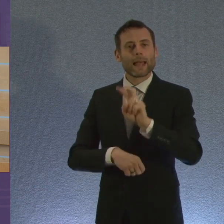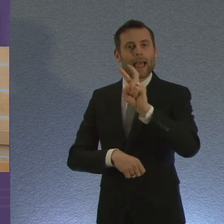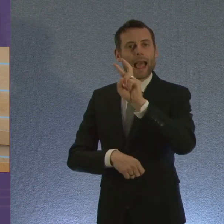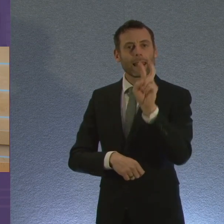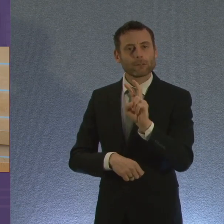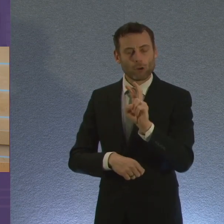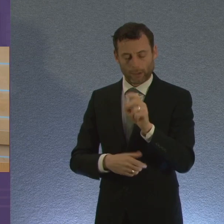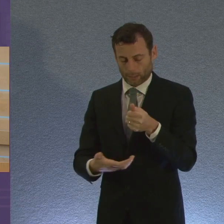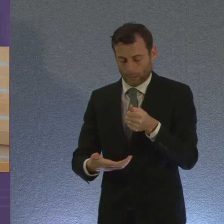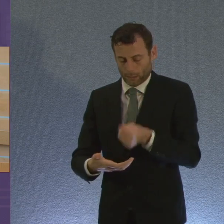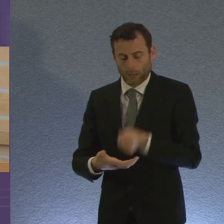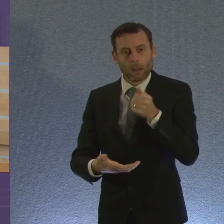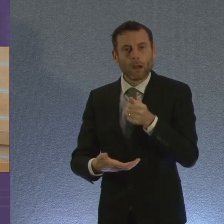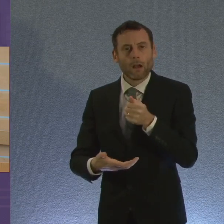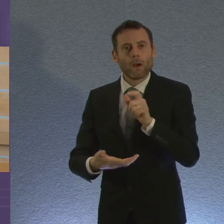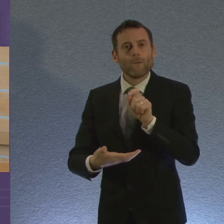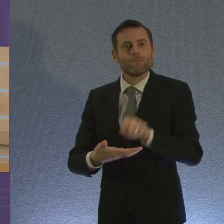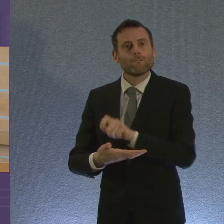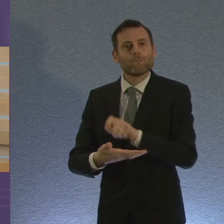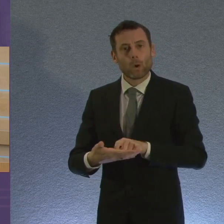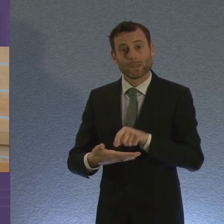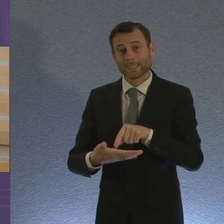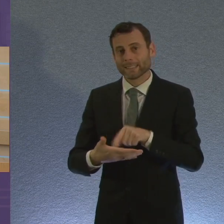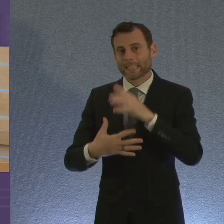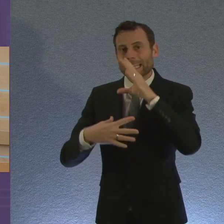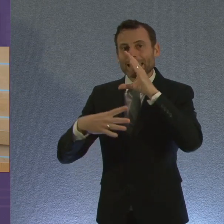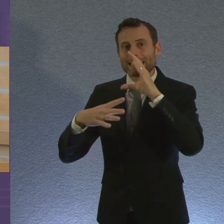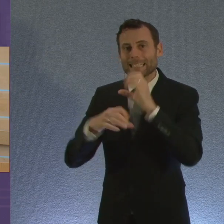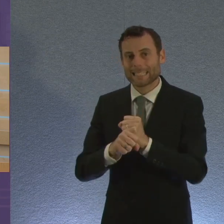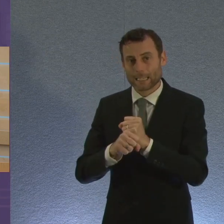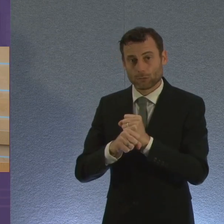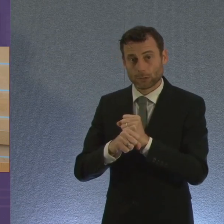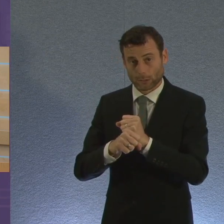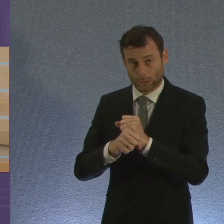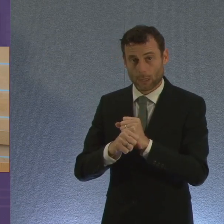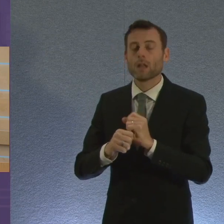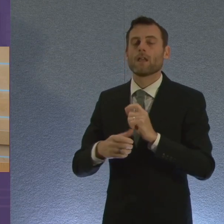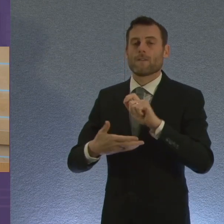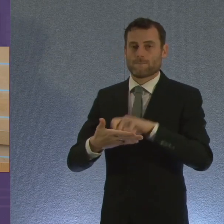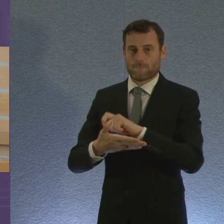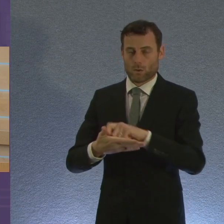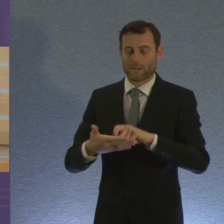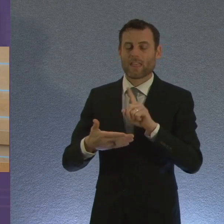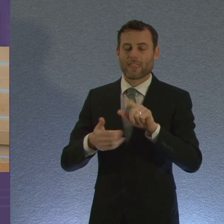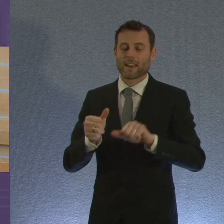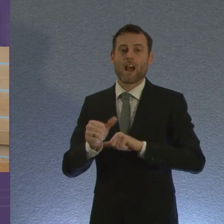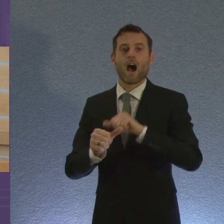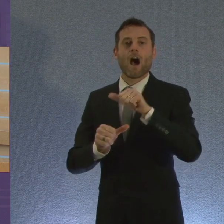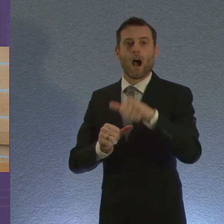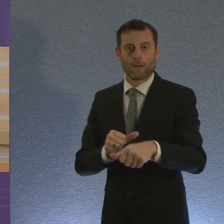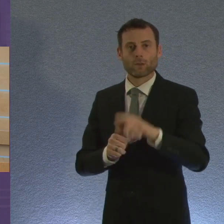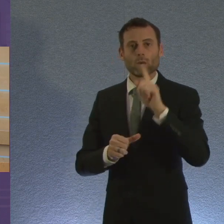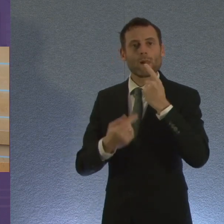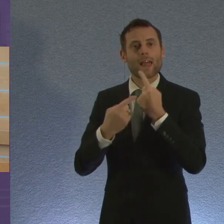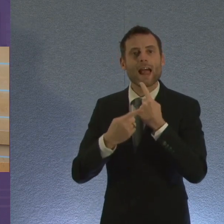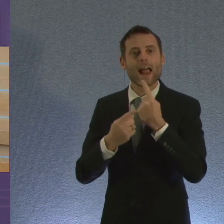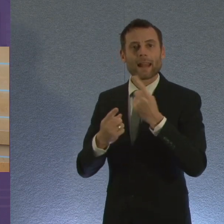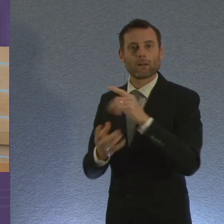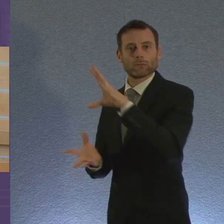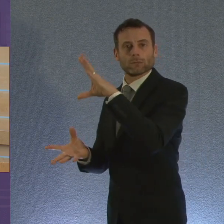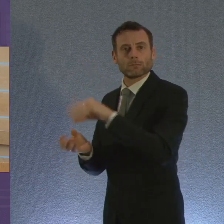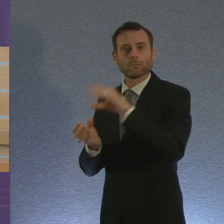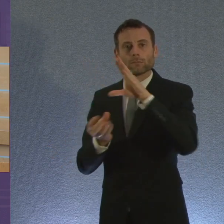a secret ballot, so only the overall result will be published and not how individual members voted. I can inform members that I